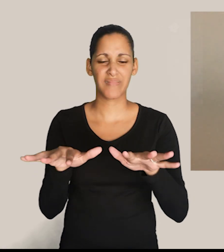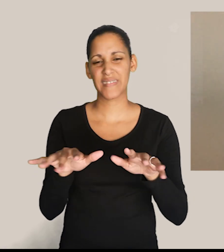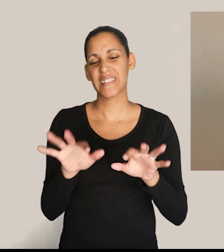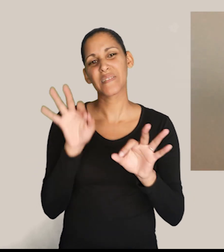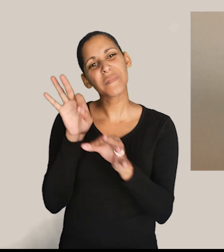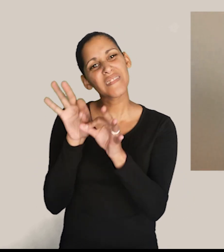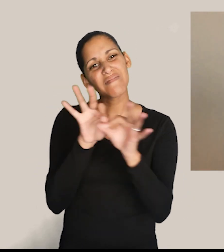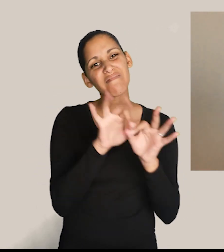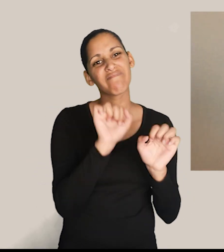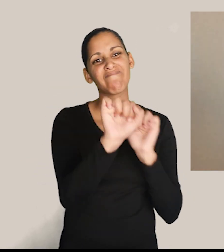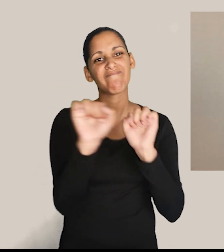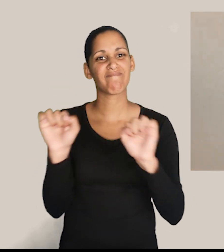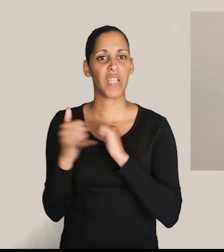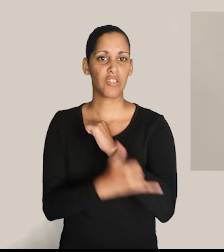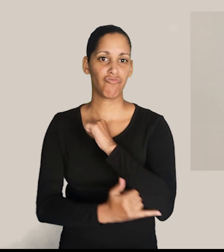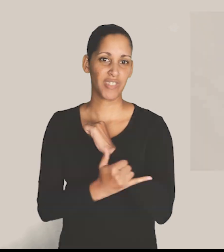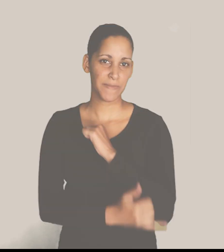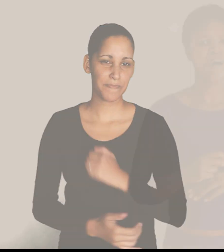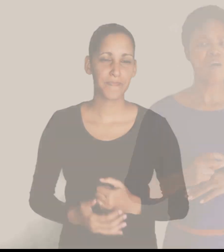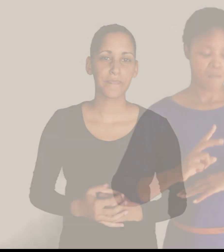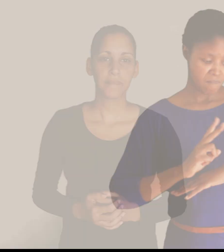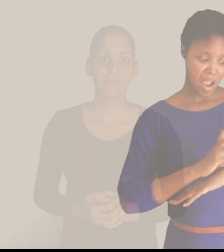in everybody's specific country.